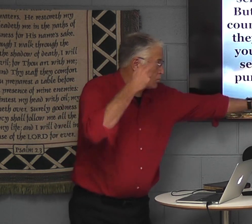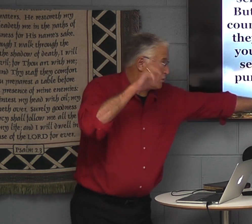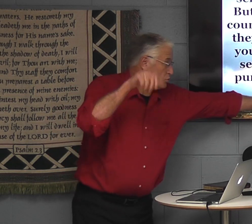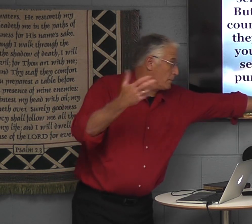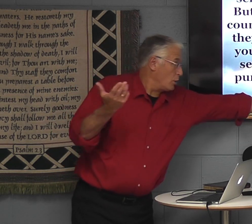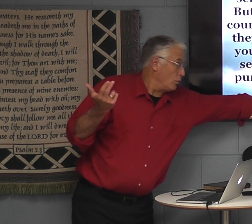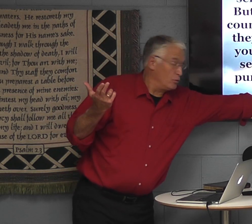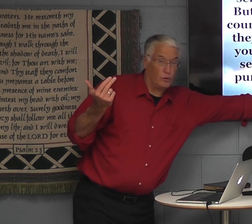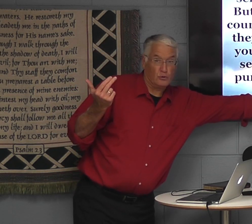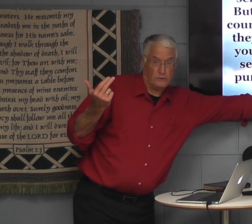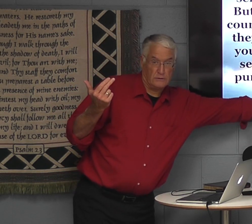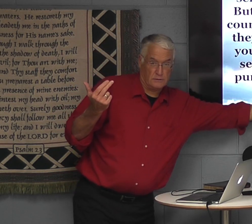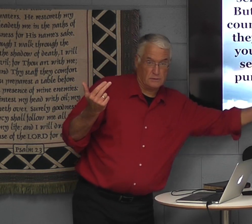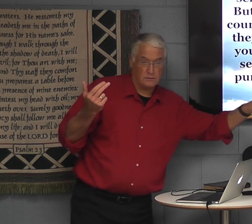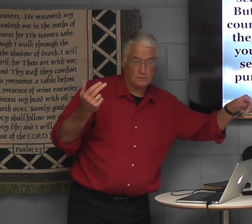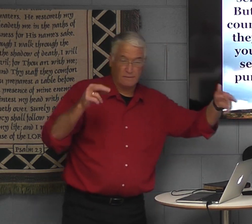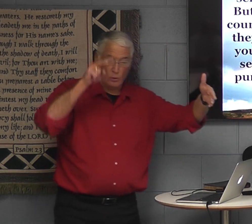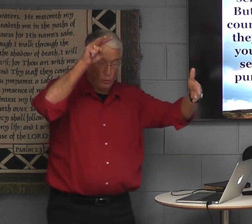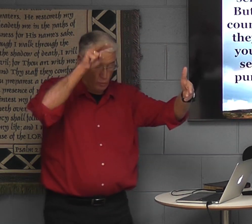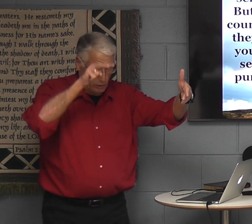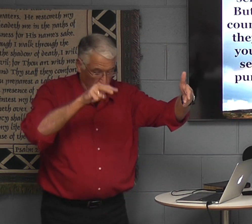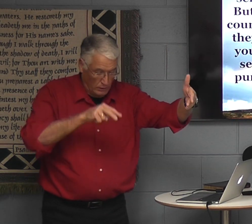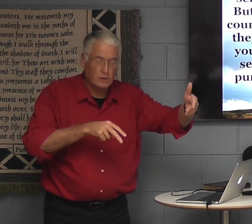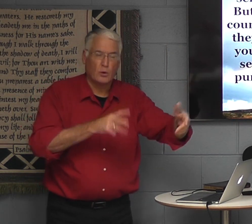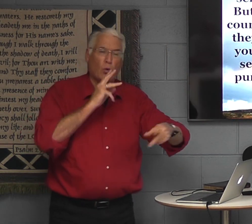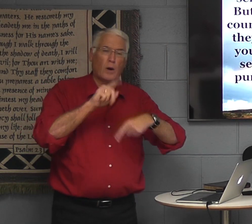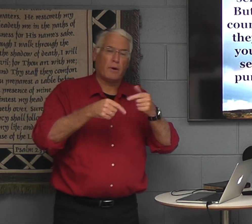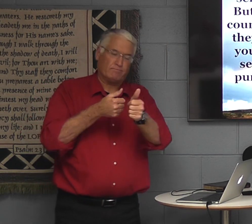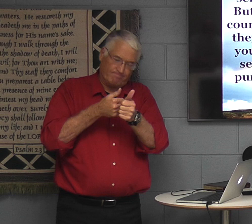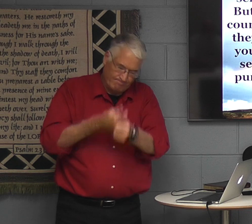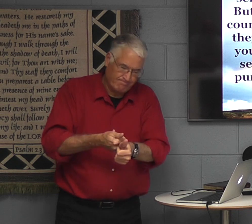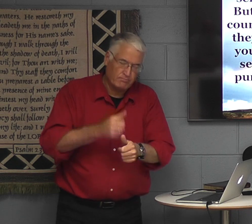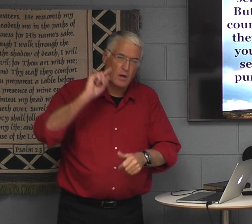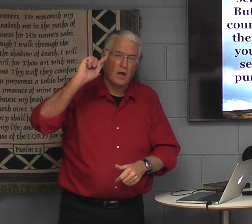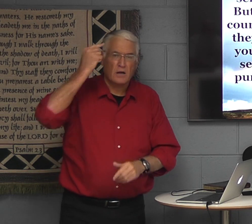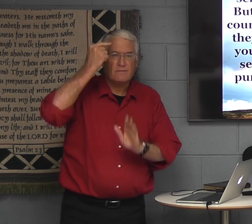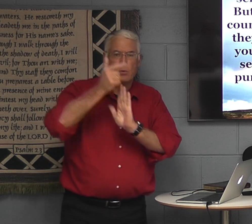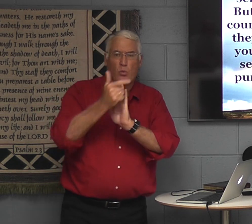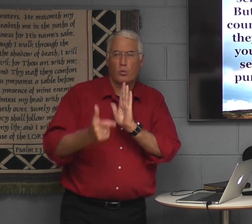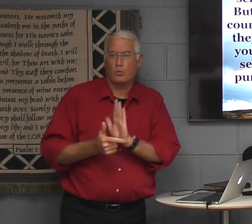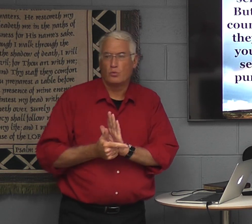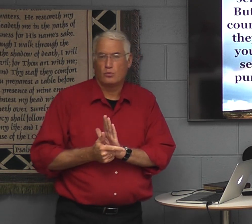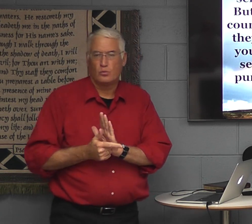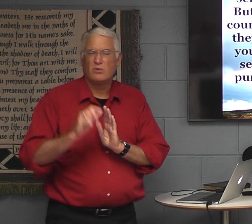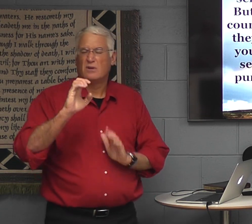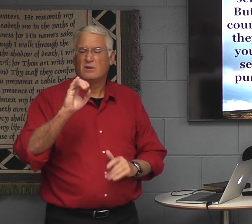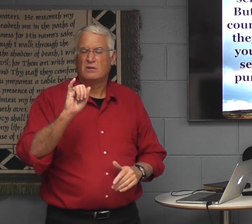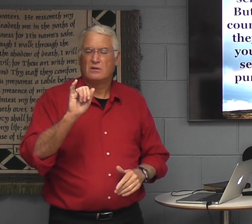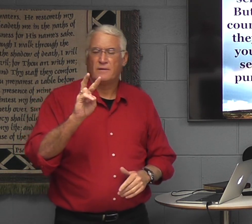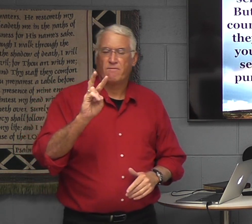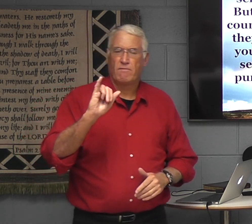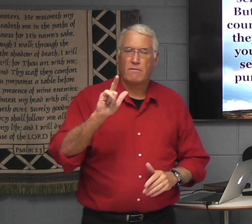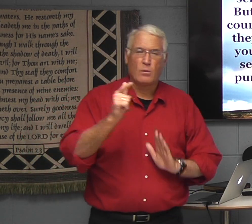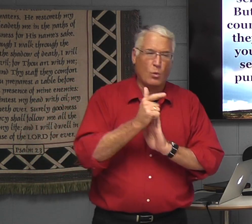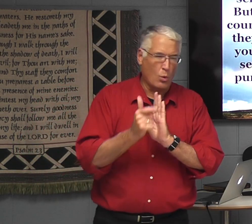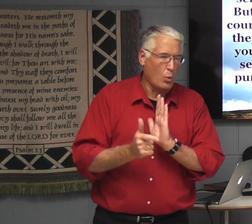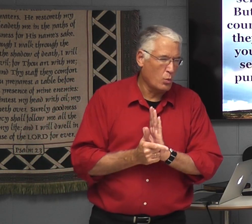From Romans 13:4, if you read down, it's talking about following the government's laws,